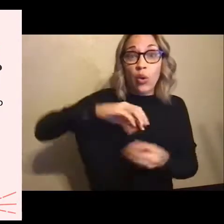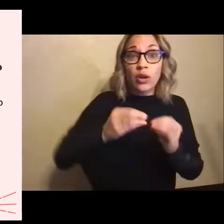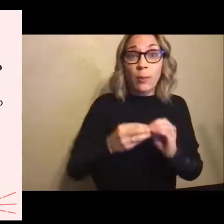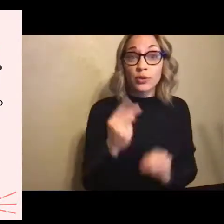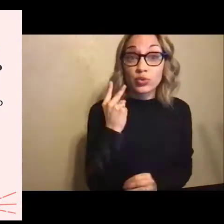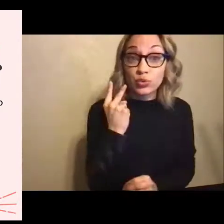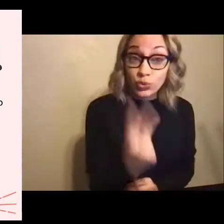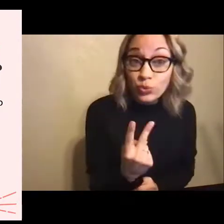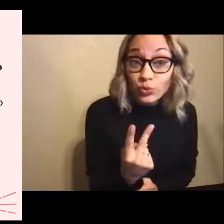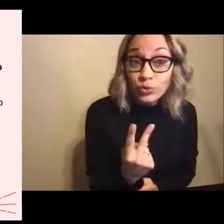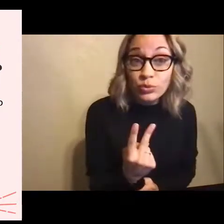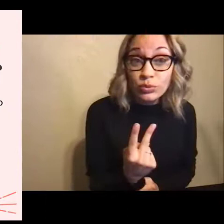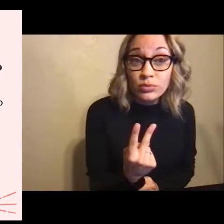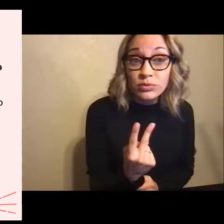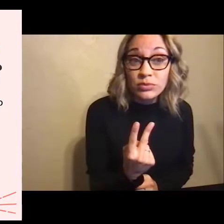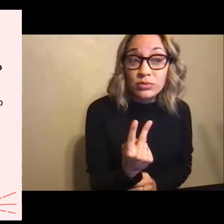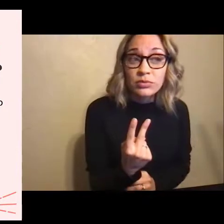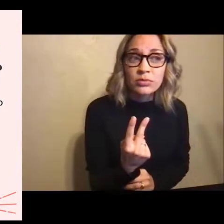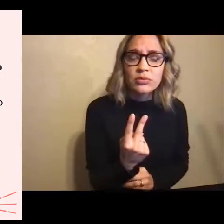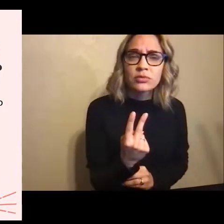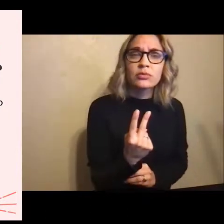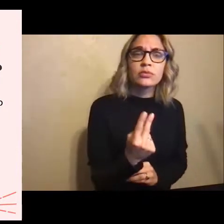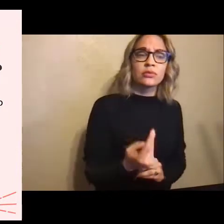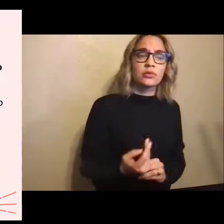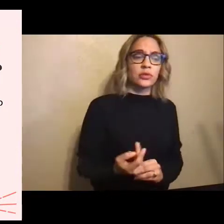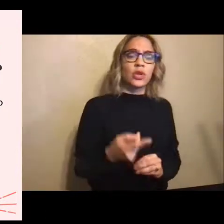Everything is connected. When you start